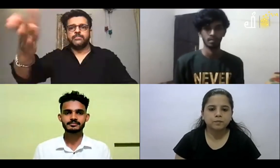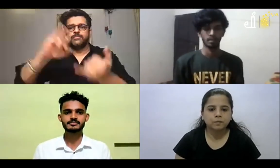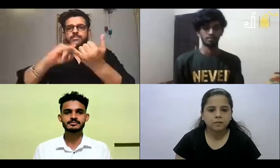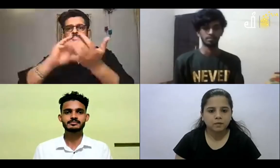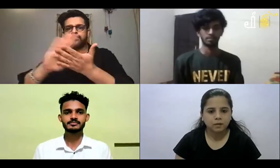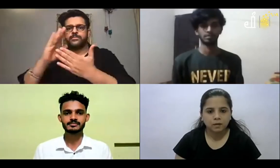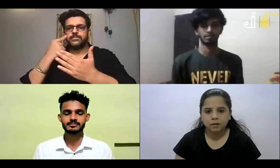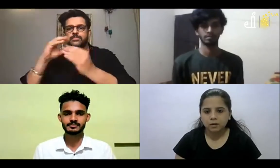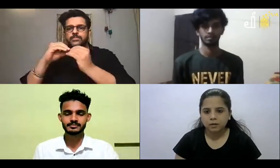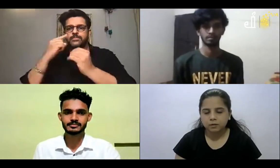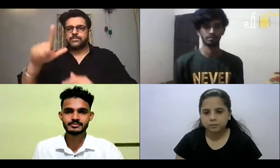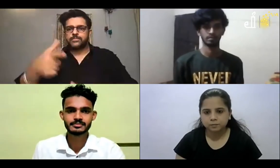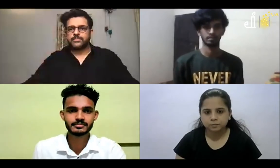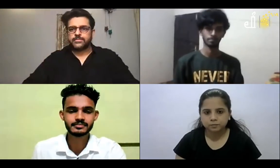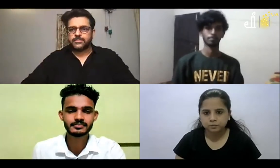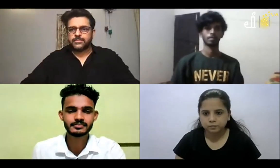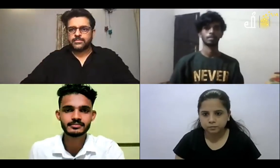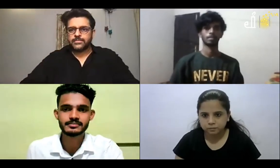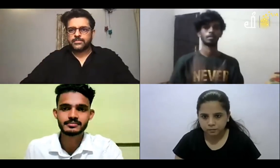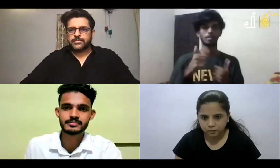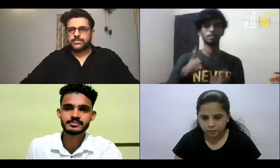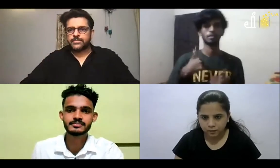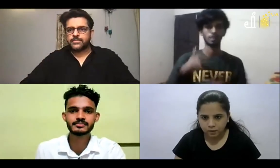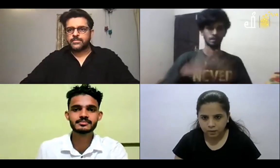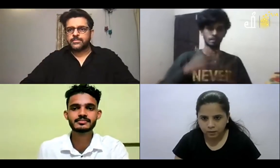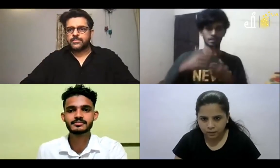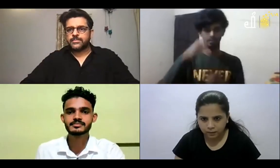Great. Shibil?